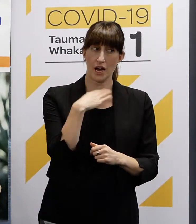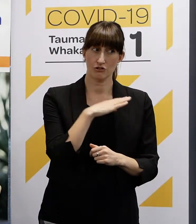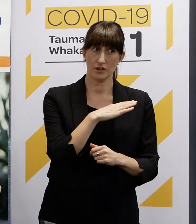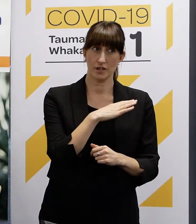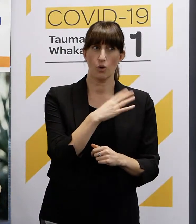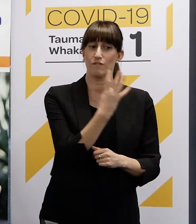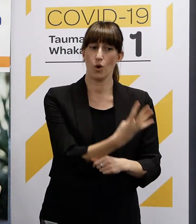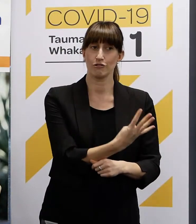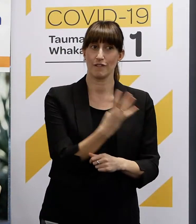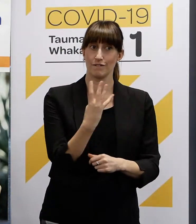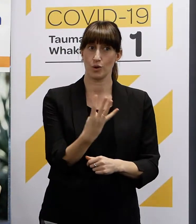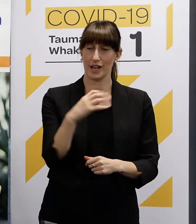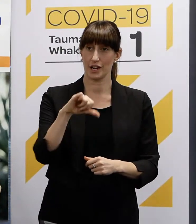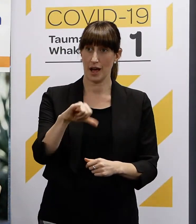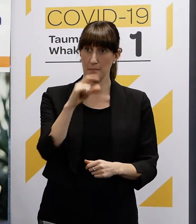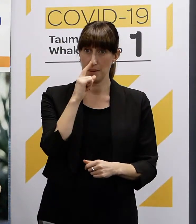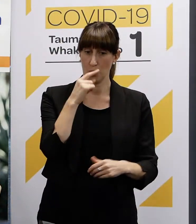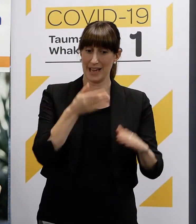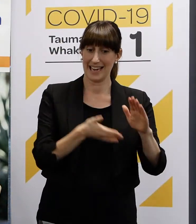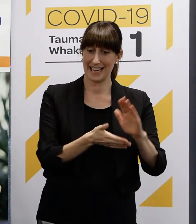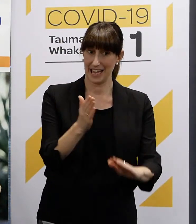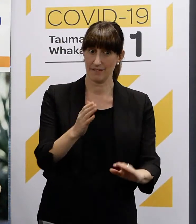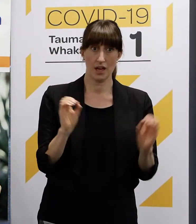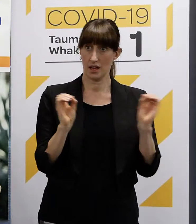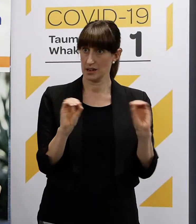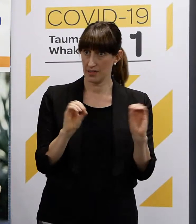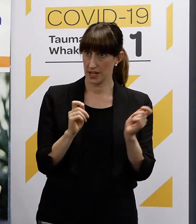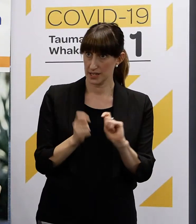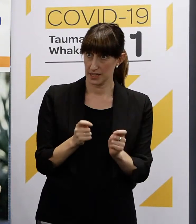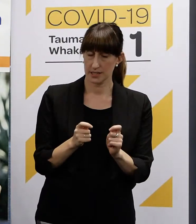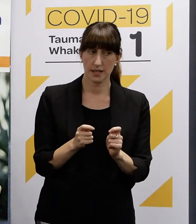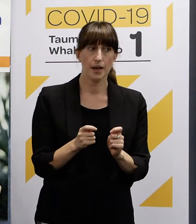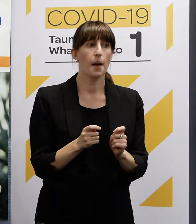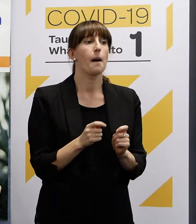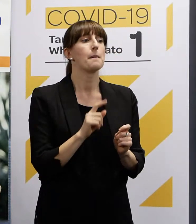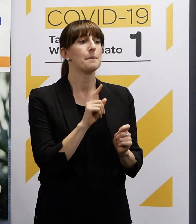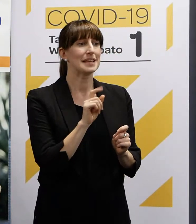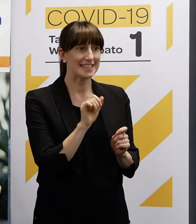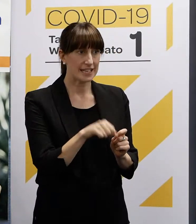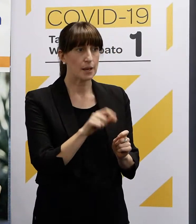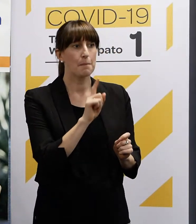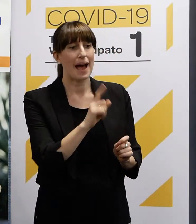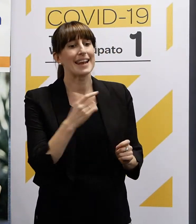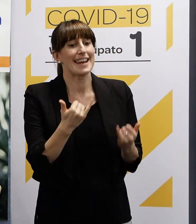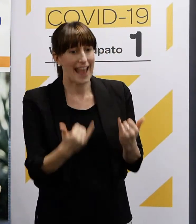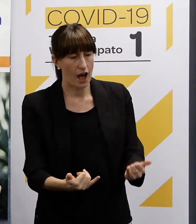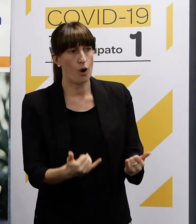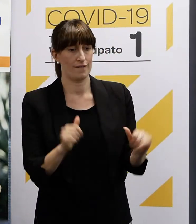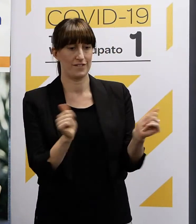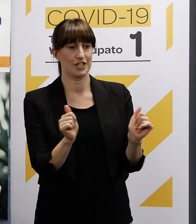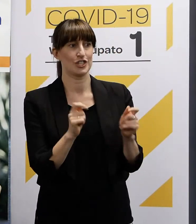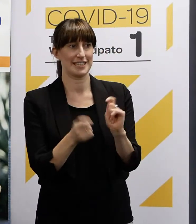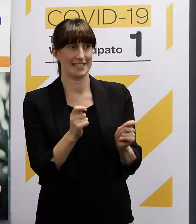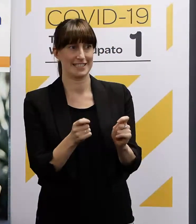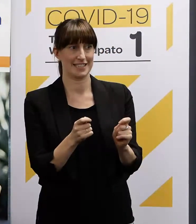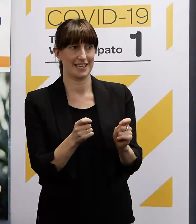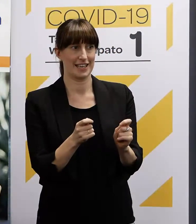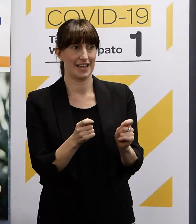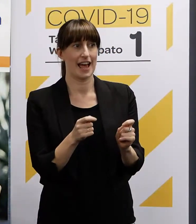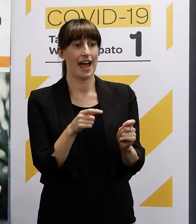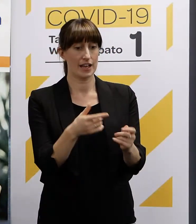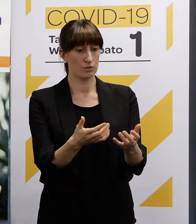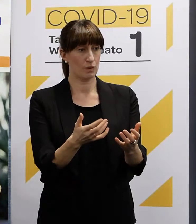449 who left without receiving a test. And who have been tested subsequently, and all the ones who we have results on so far are